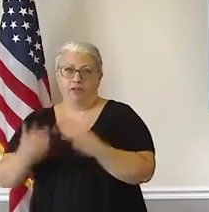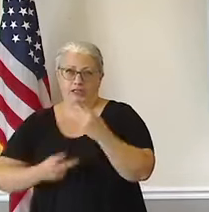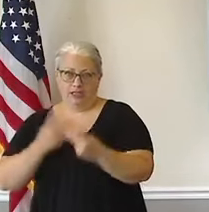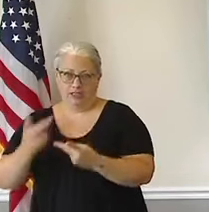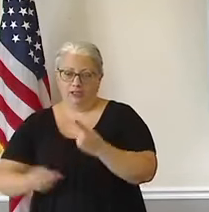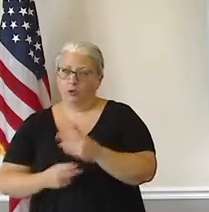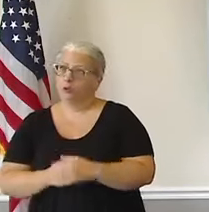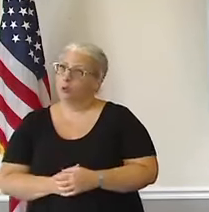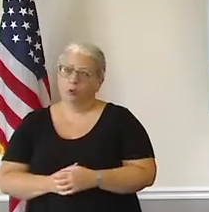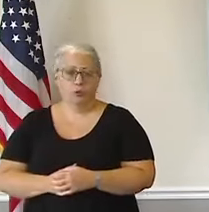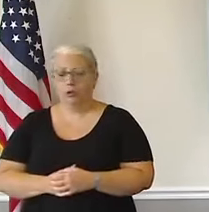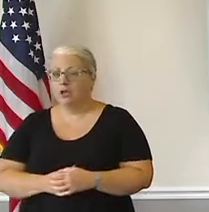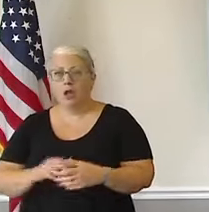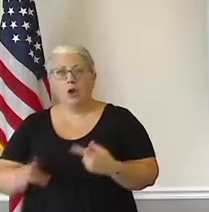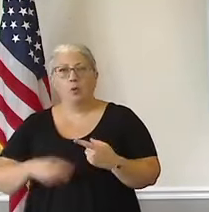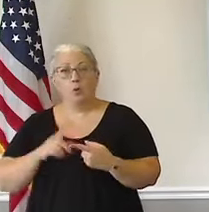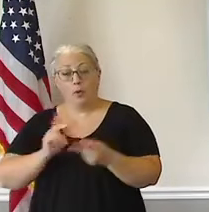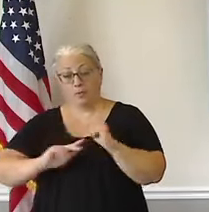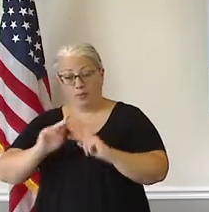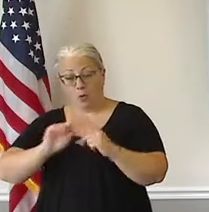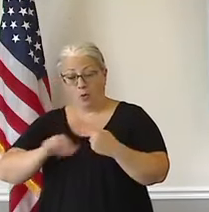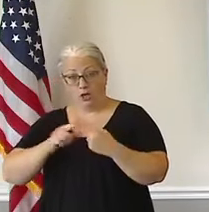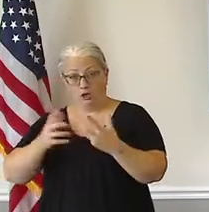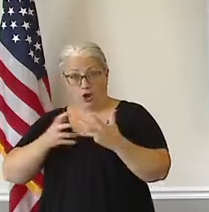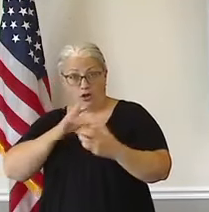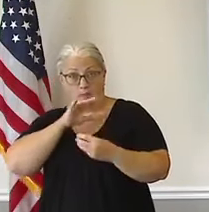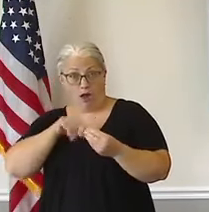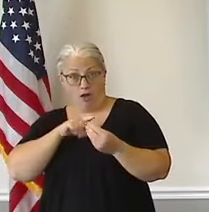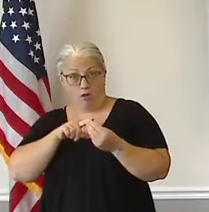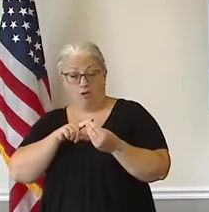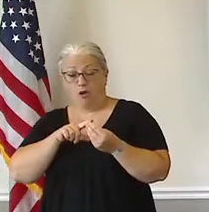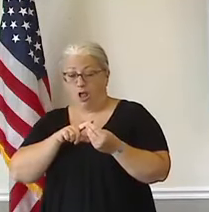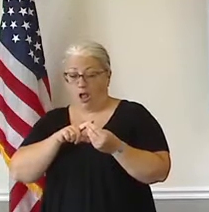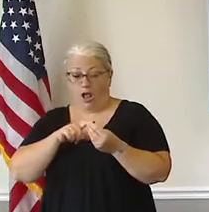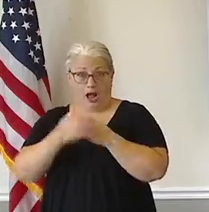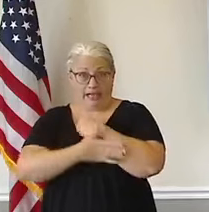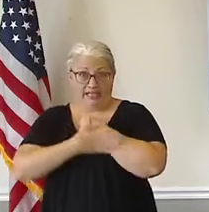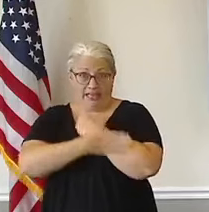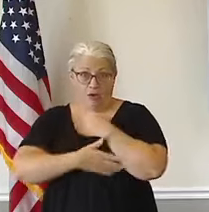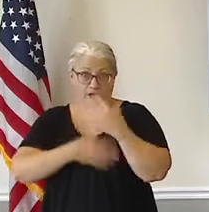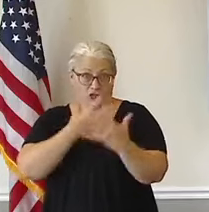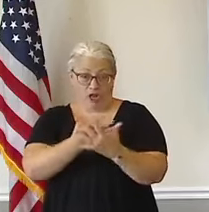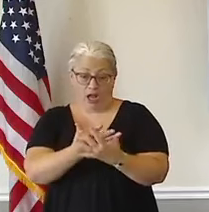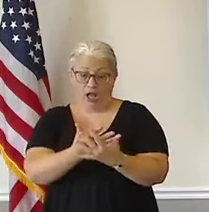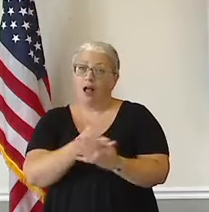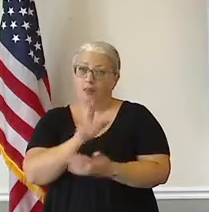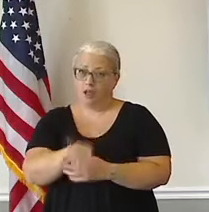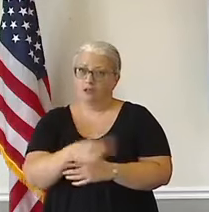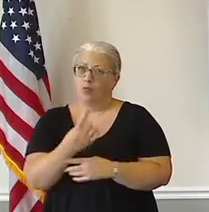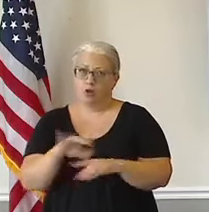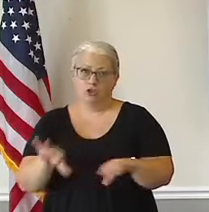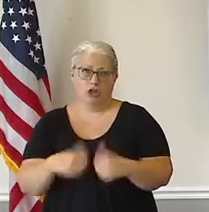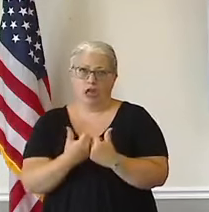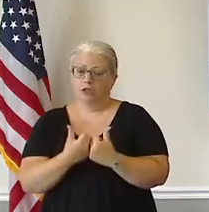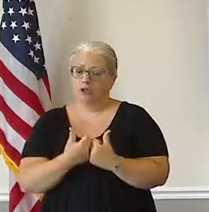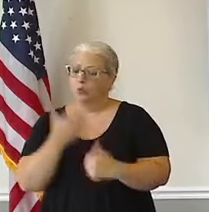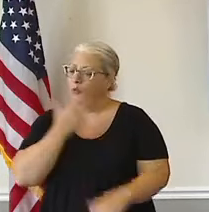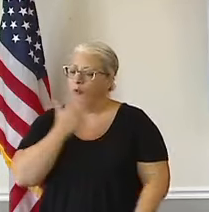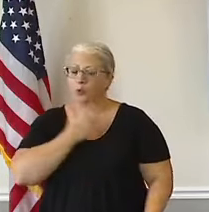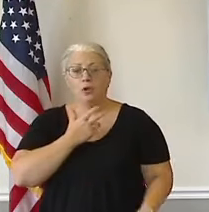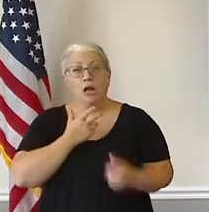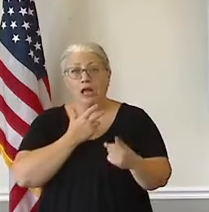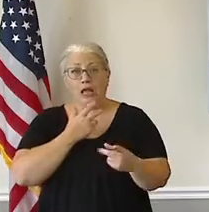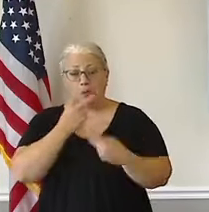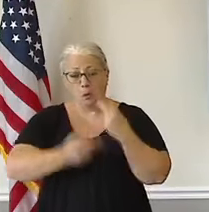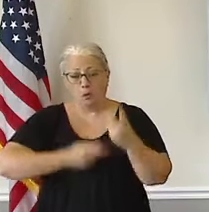when people want to talk about the county jail, this is one of the challenges. It wasn't built for a problem like this, and the visitation structure